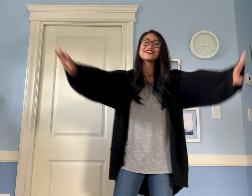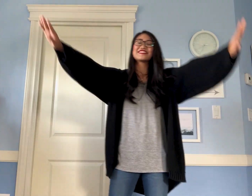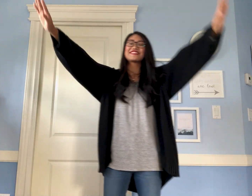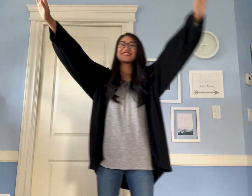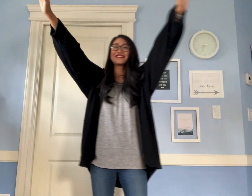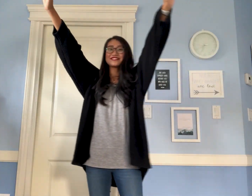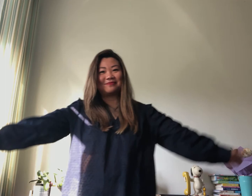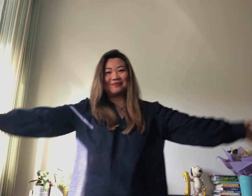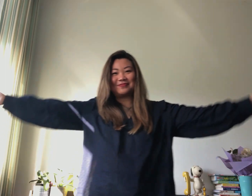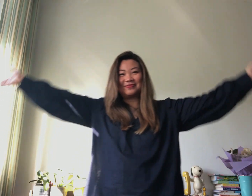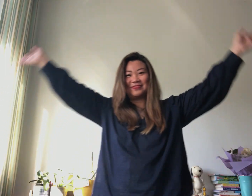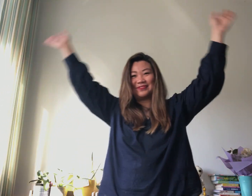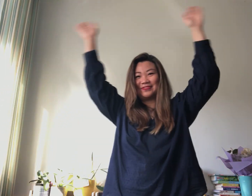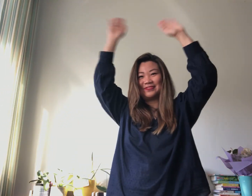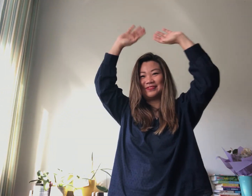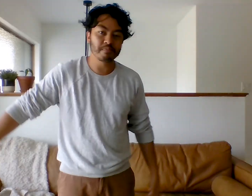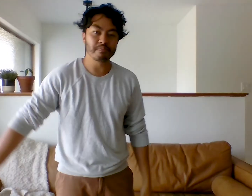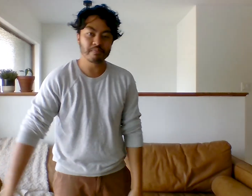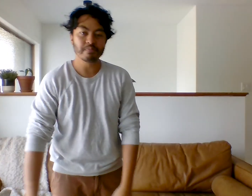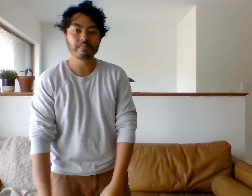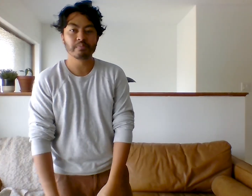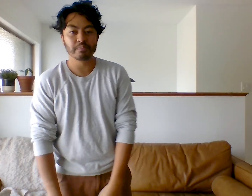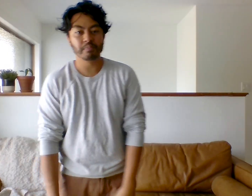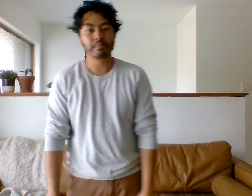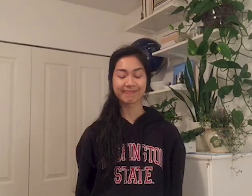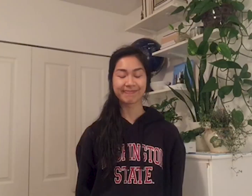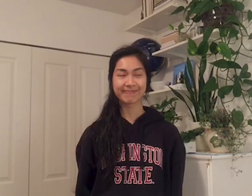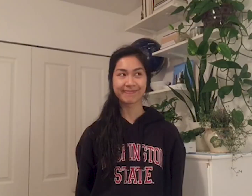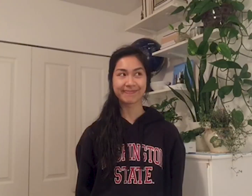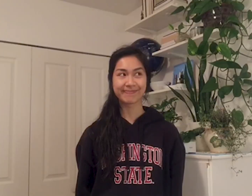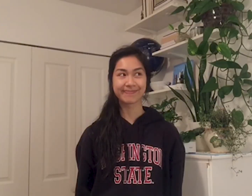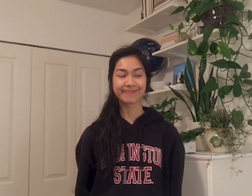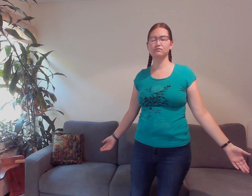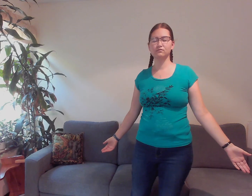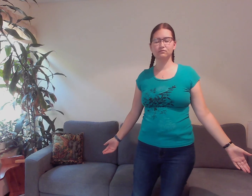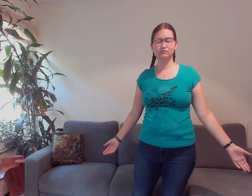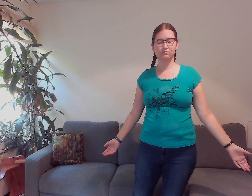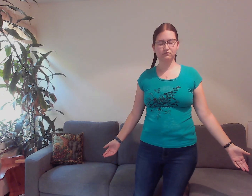wait,